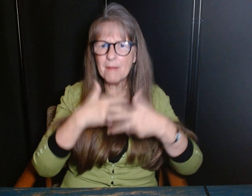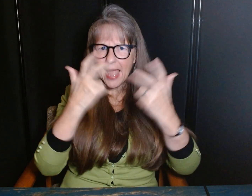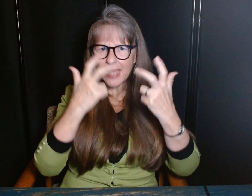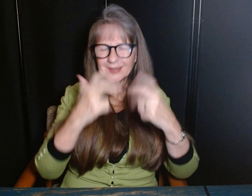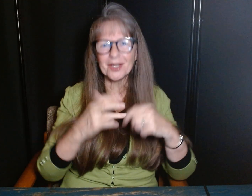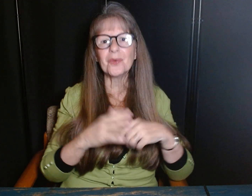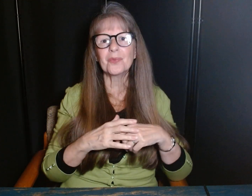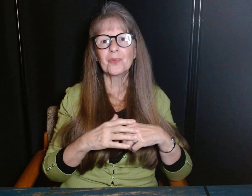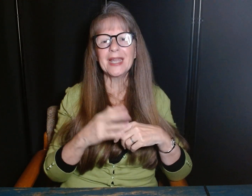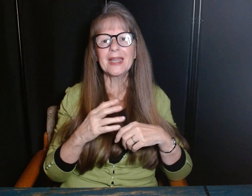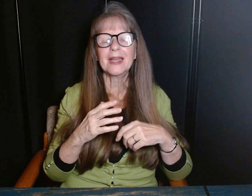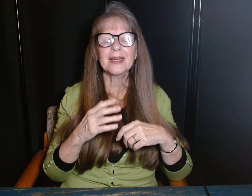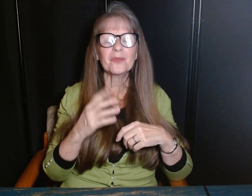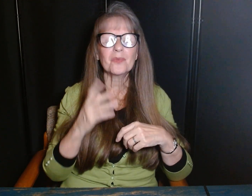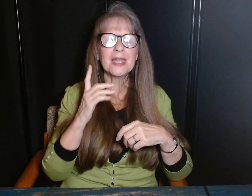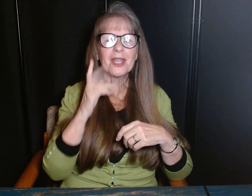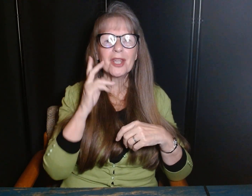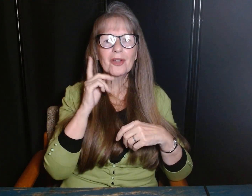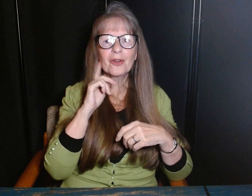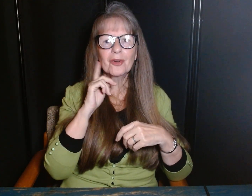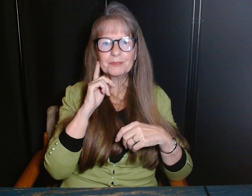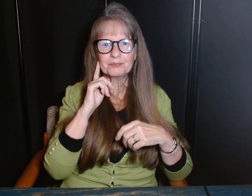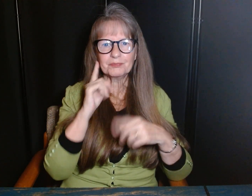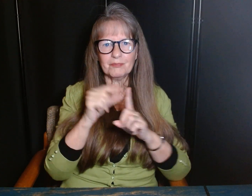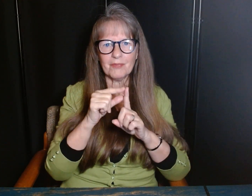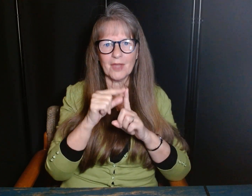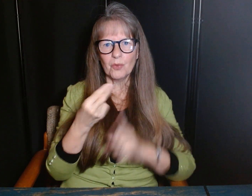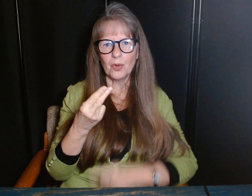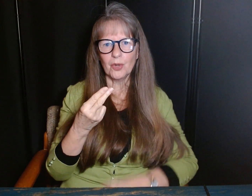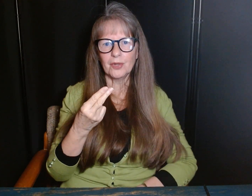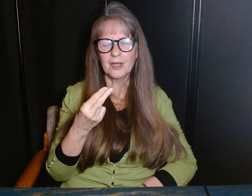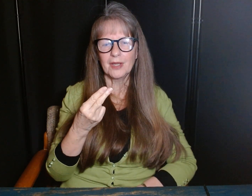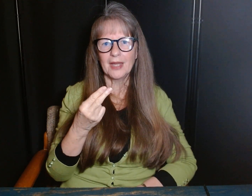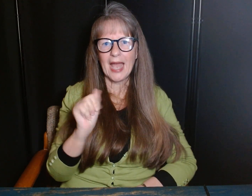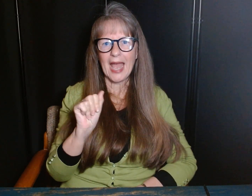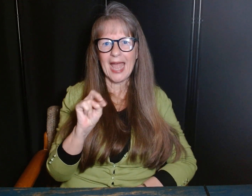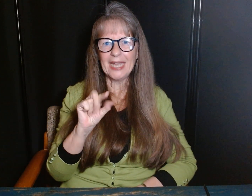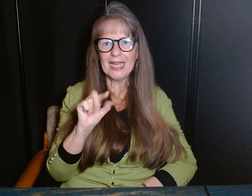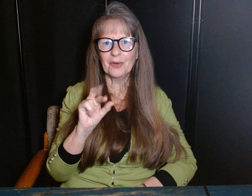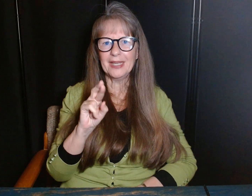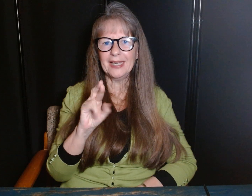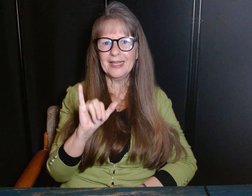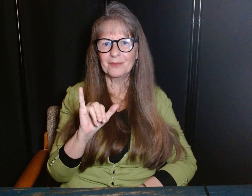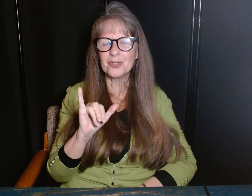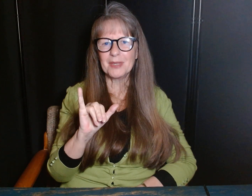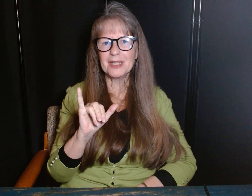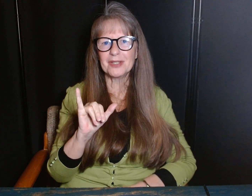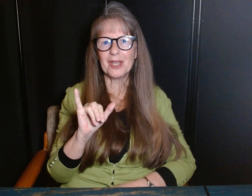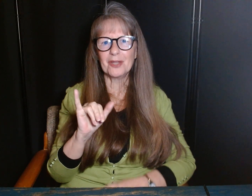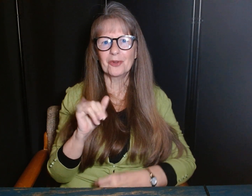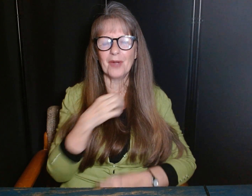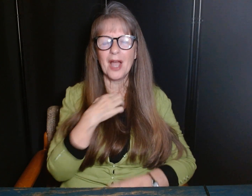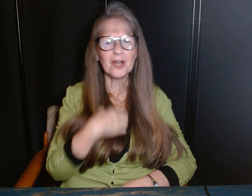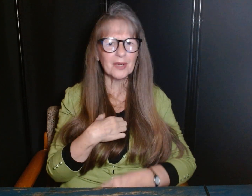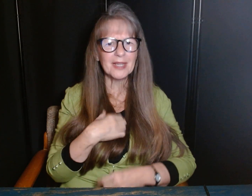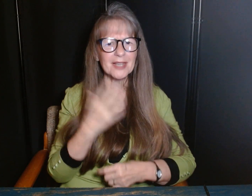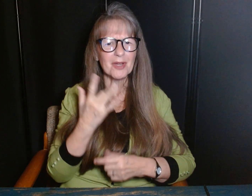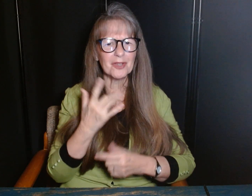mad. So we hear the word hangry, which means that you're hungry and that's why you